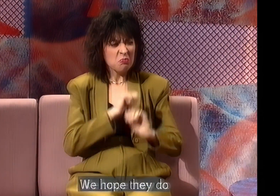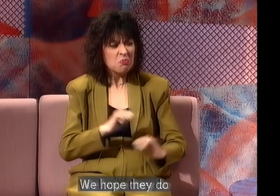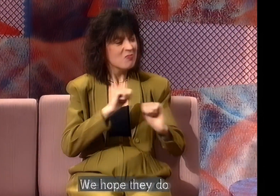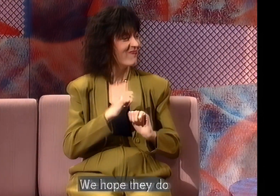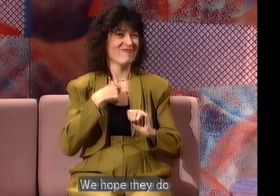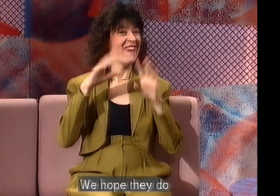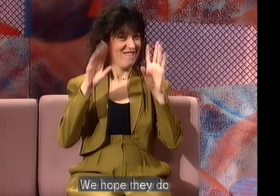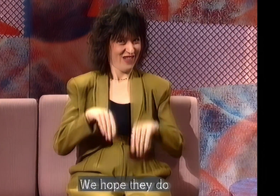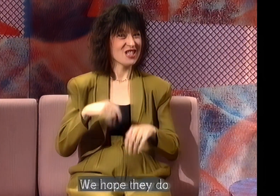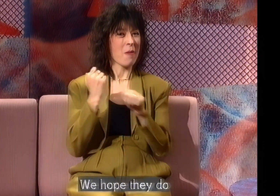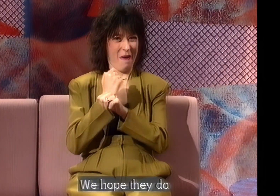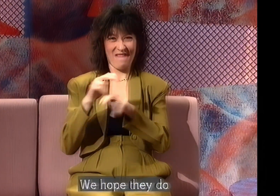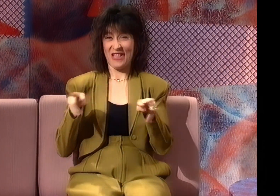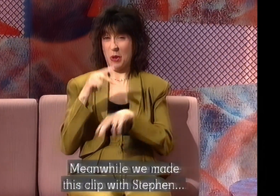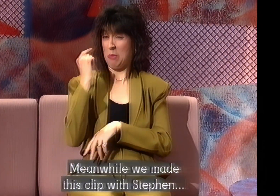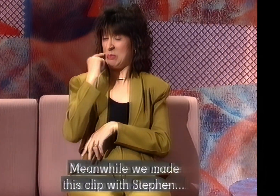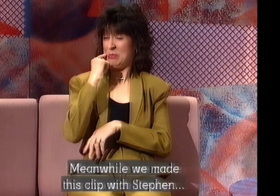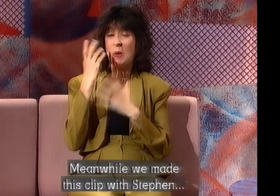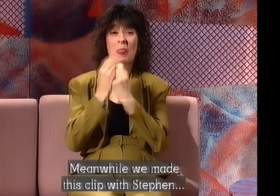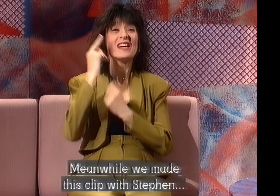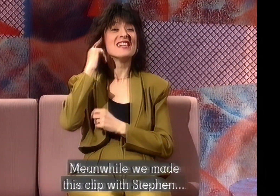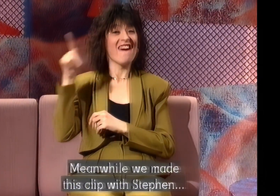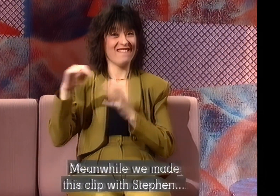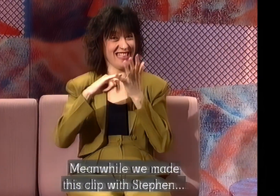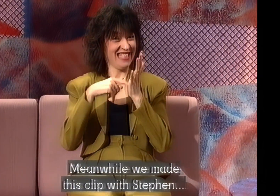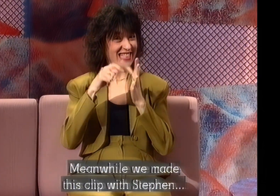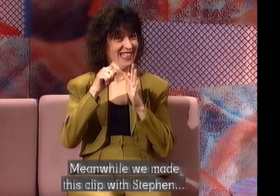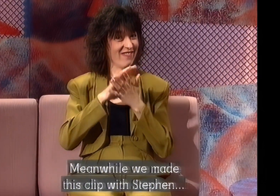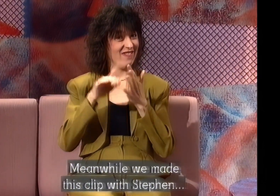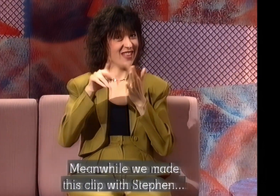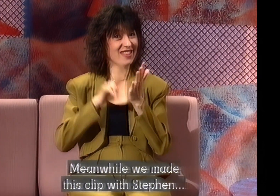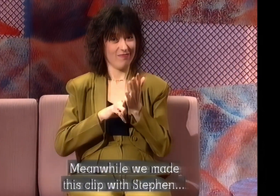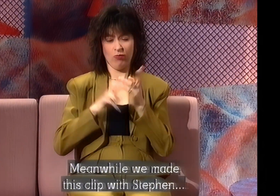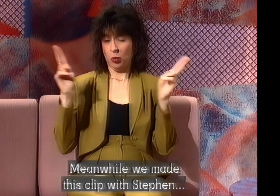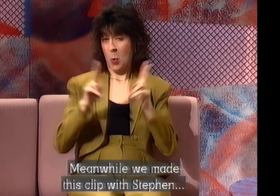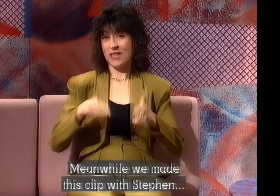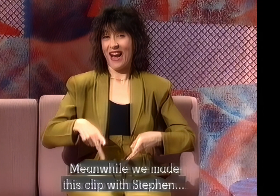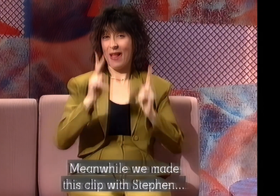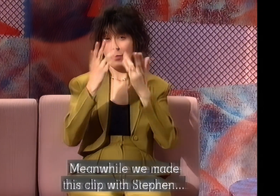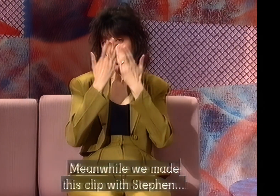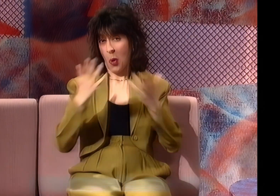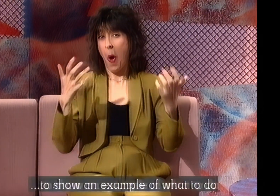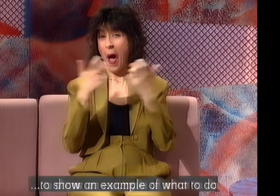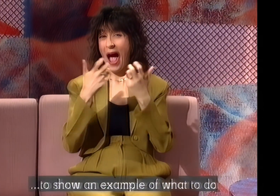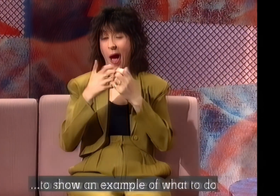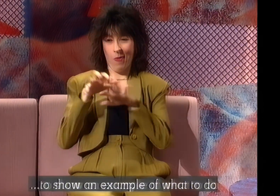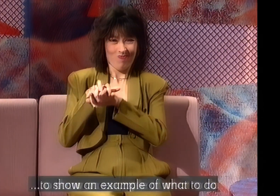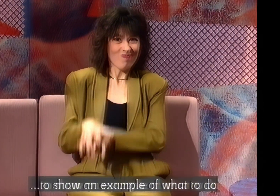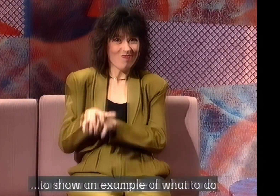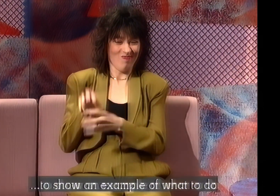We hope they do. But, in the meantime, we made this short clip with Stephen just to show you an example of what